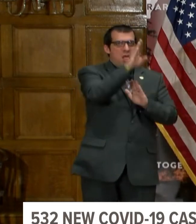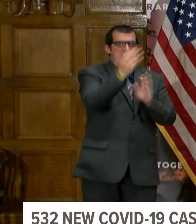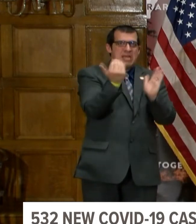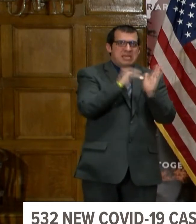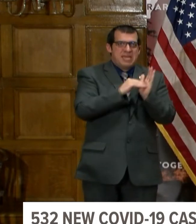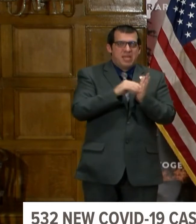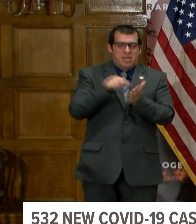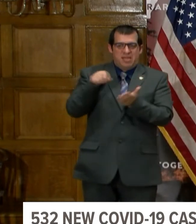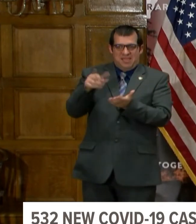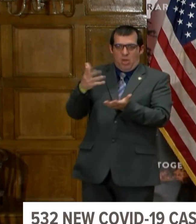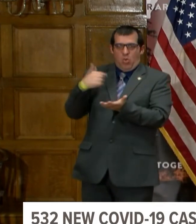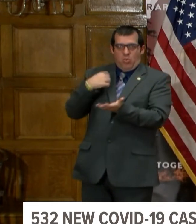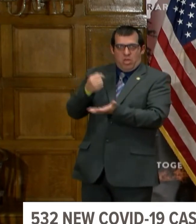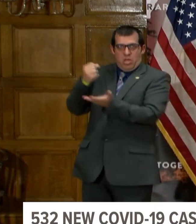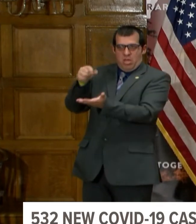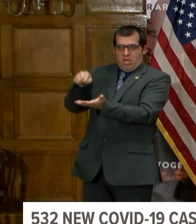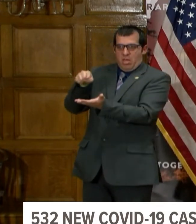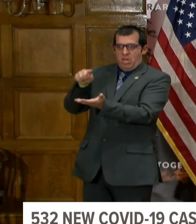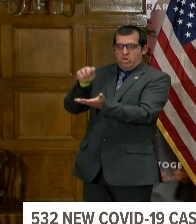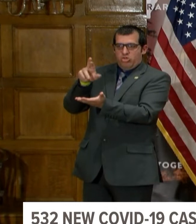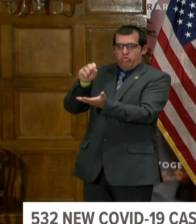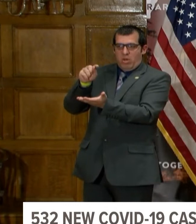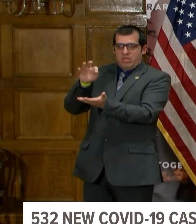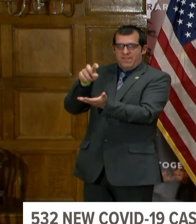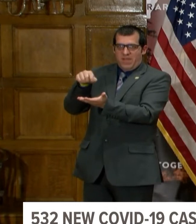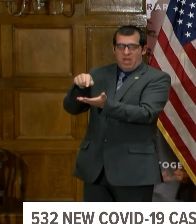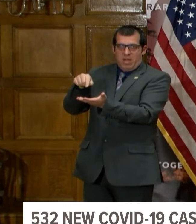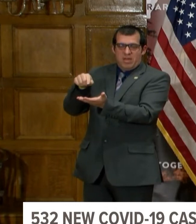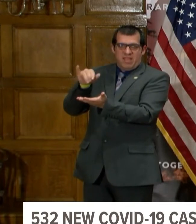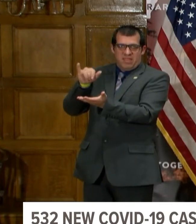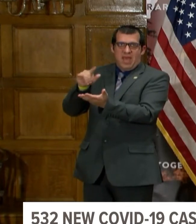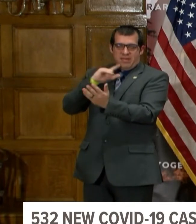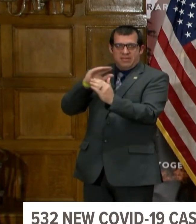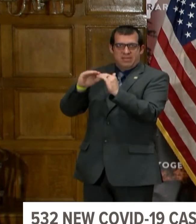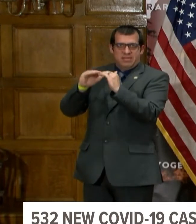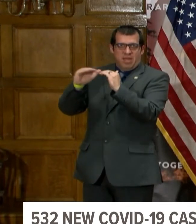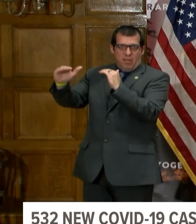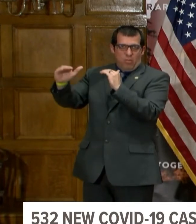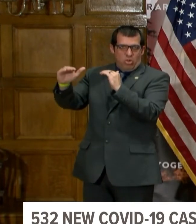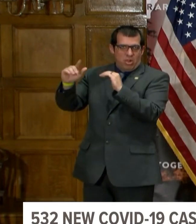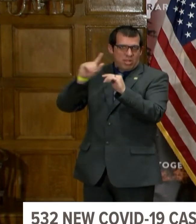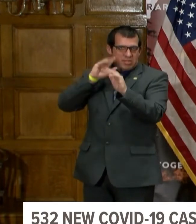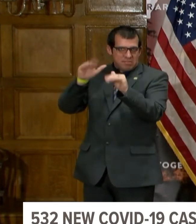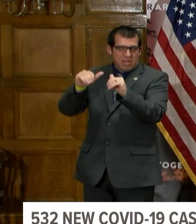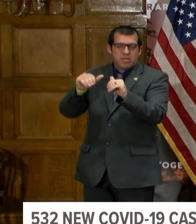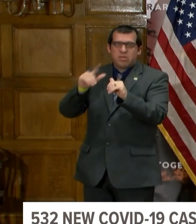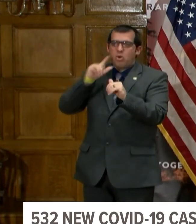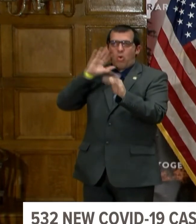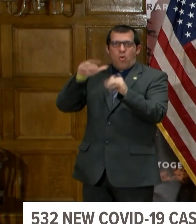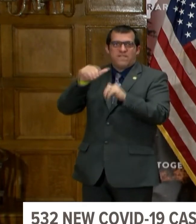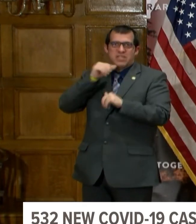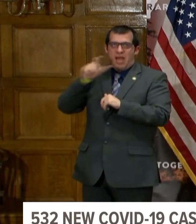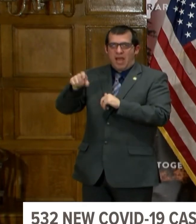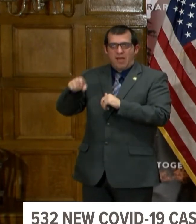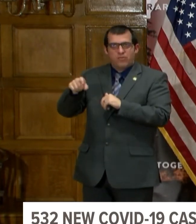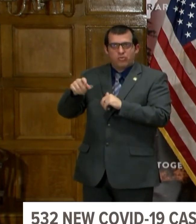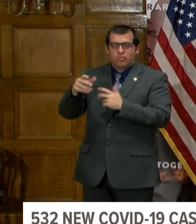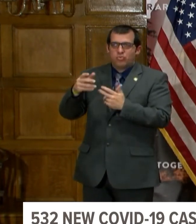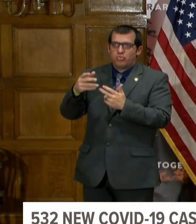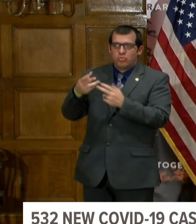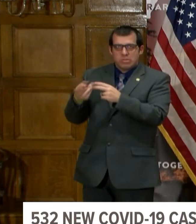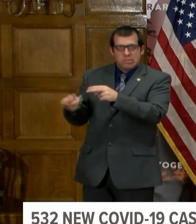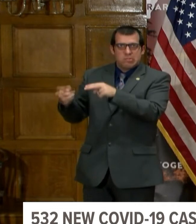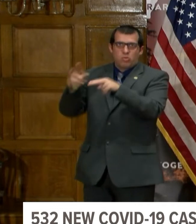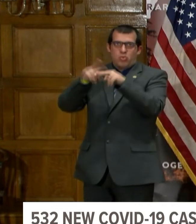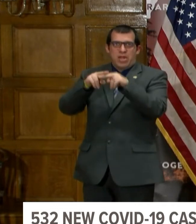that unemployment trust fund to be stabilized, and hopefully there will not be a necessity to